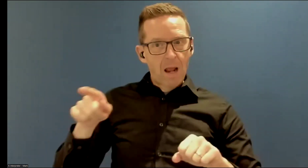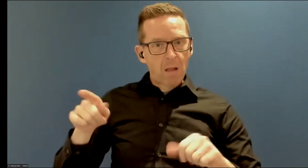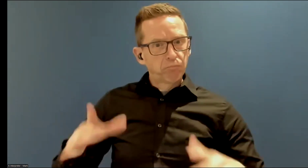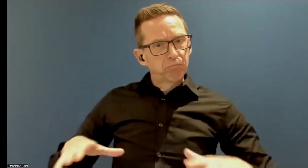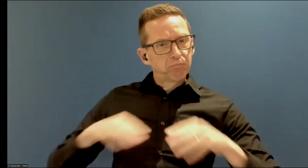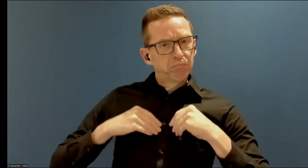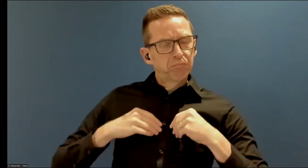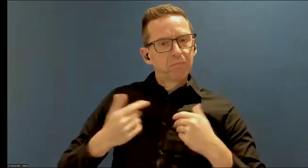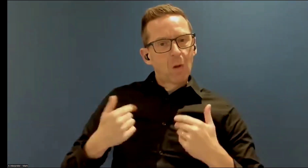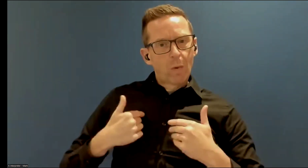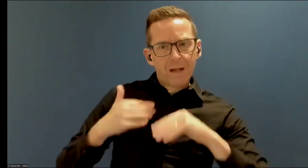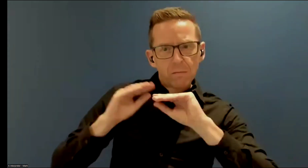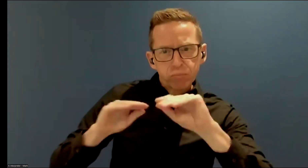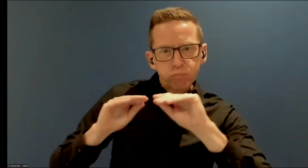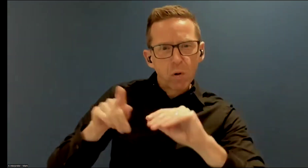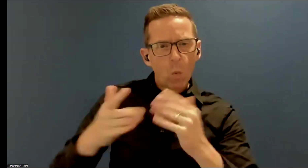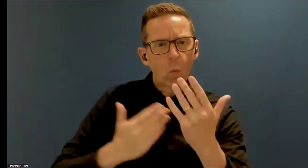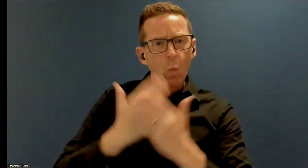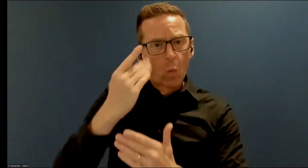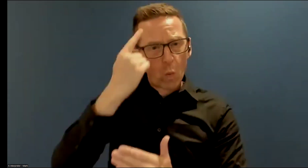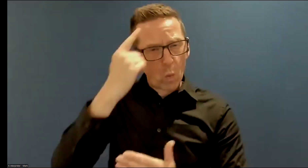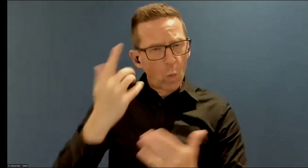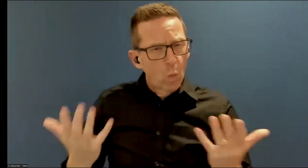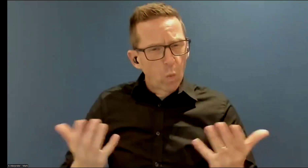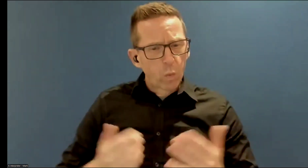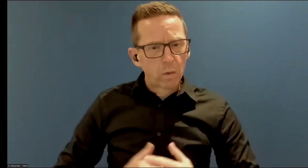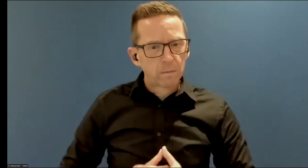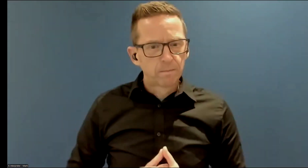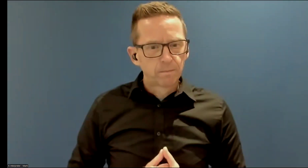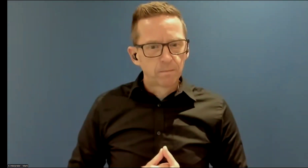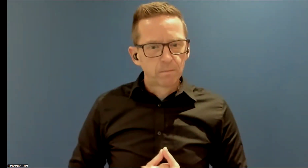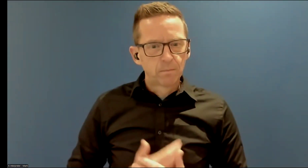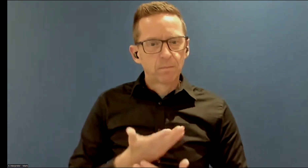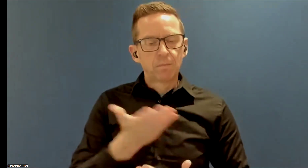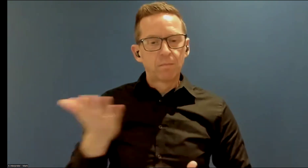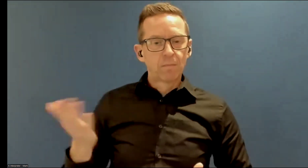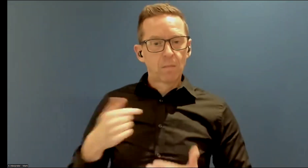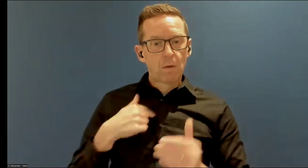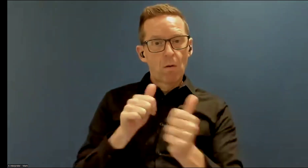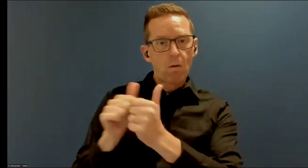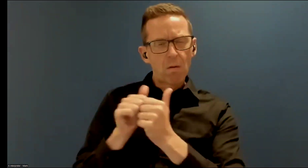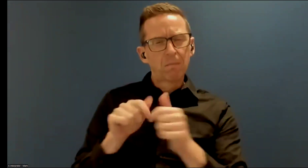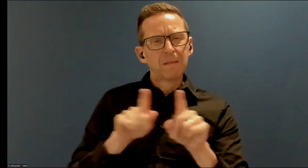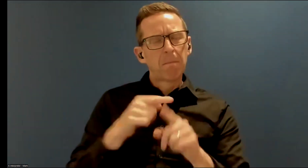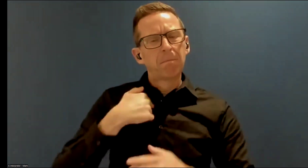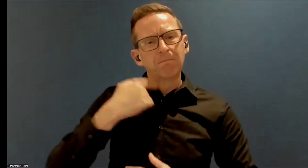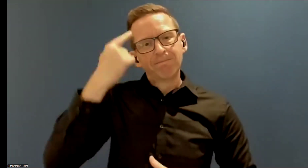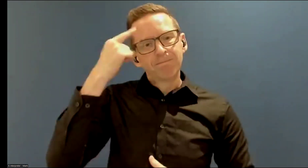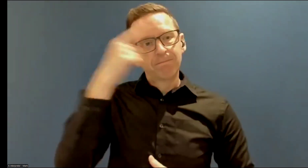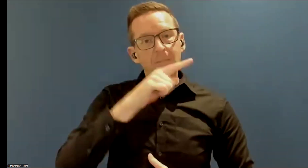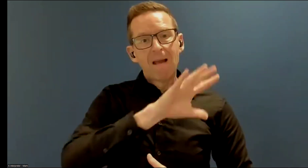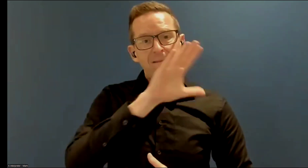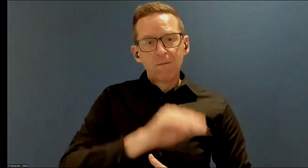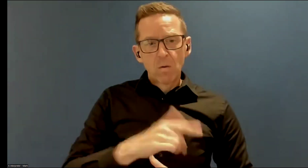well sensitized? Because point in focus, like in Uganda, most of